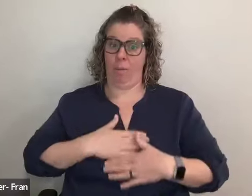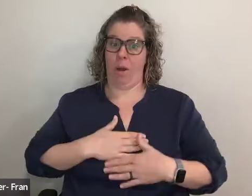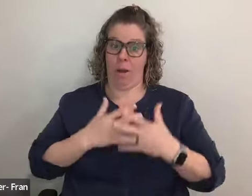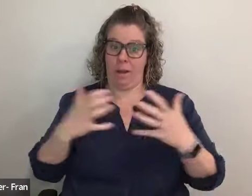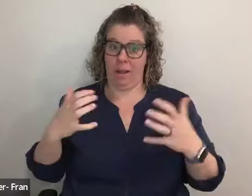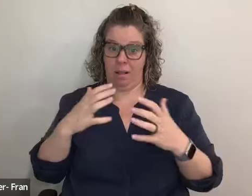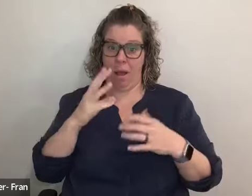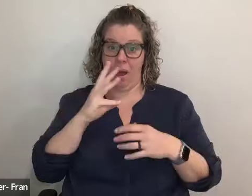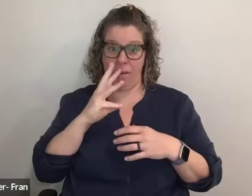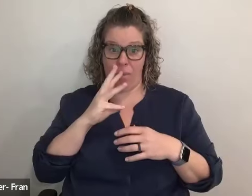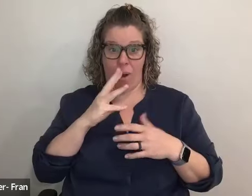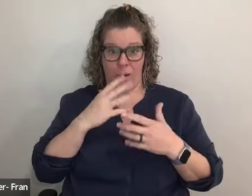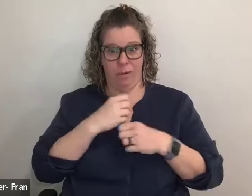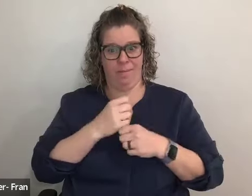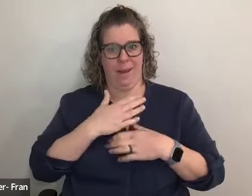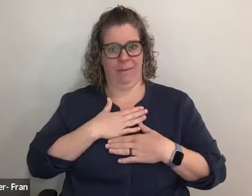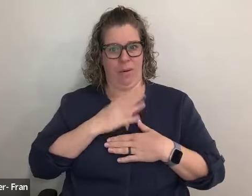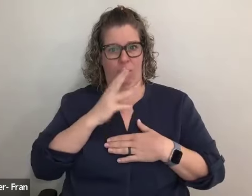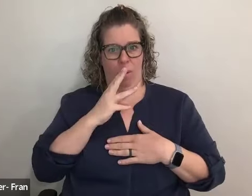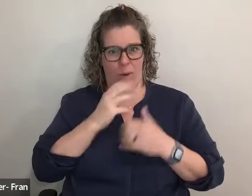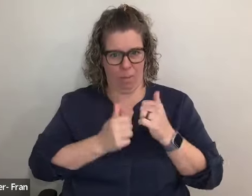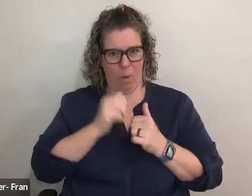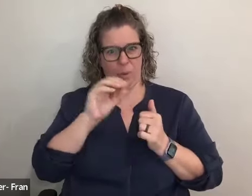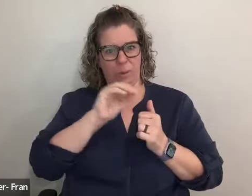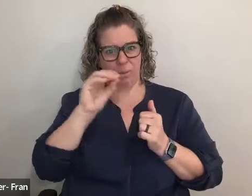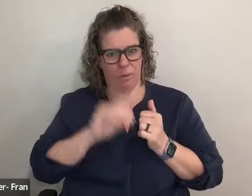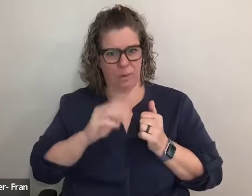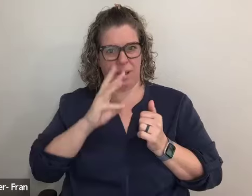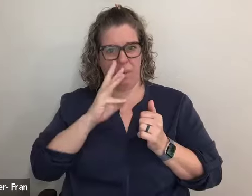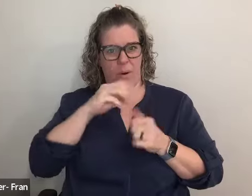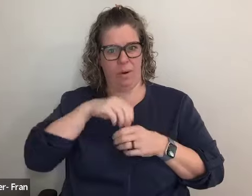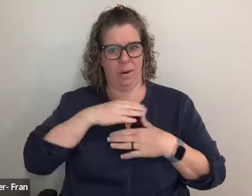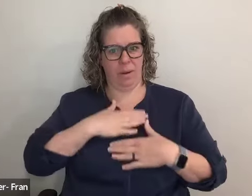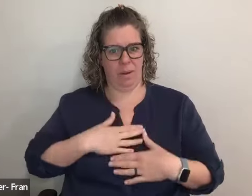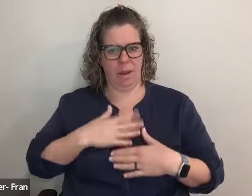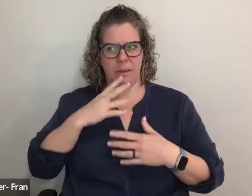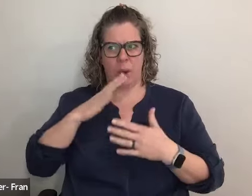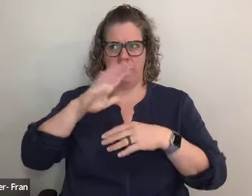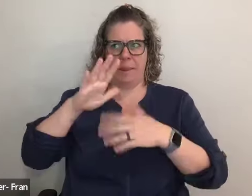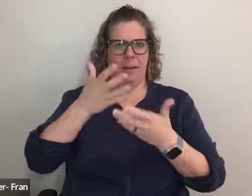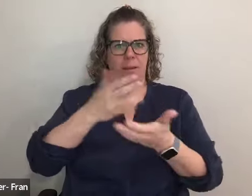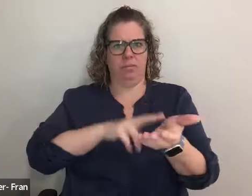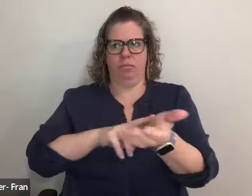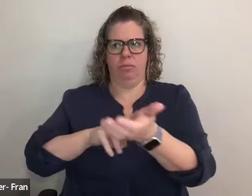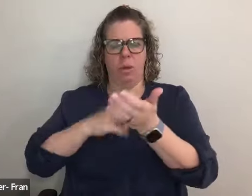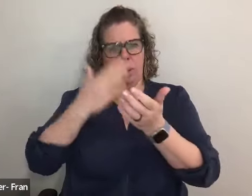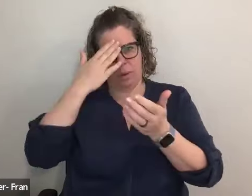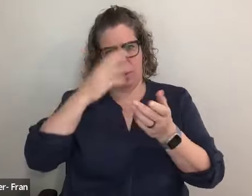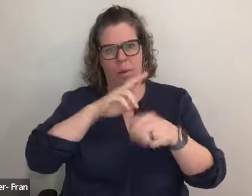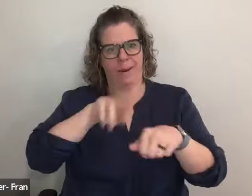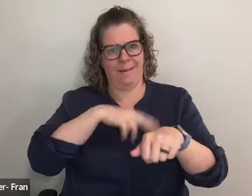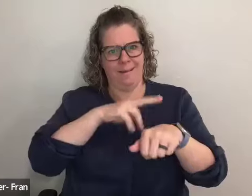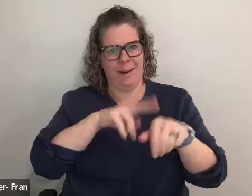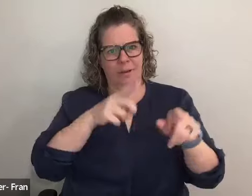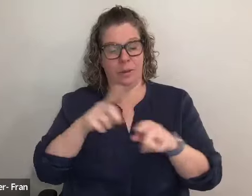of water, majority of our bodies are water. And so, also checking in with the natural rhythms, and